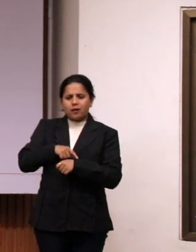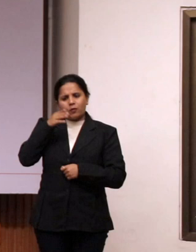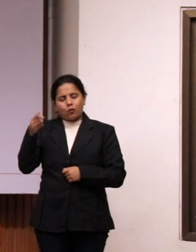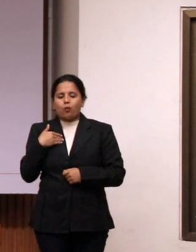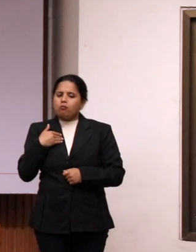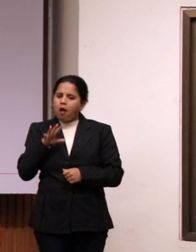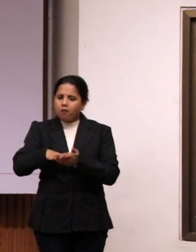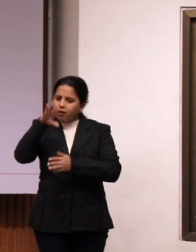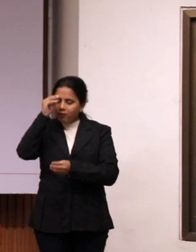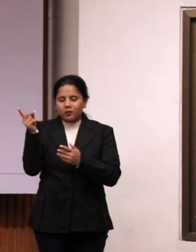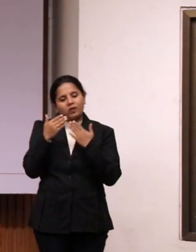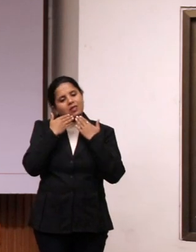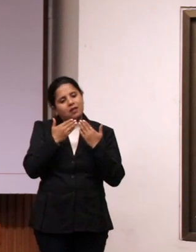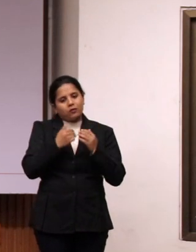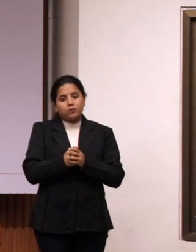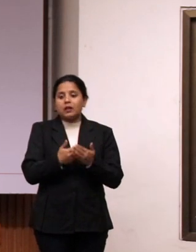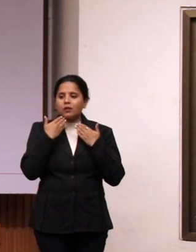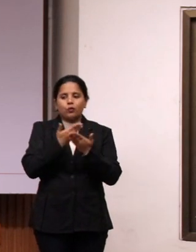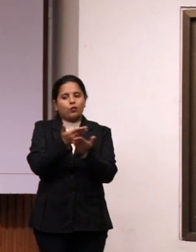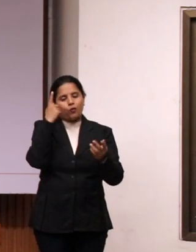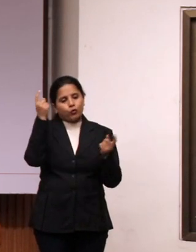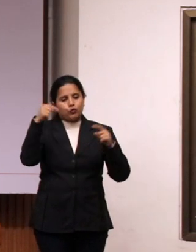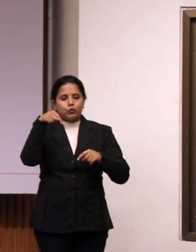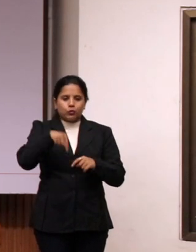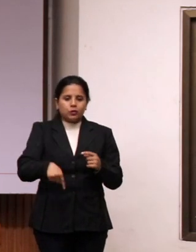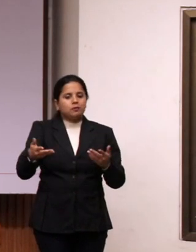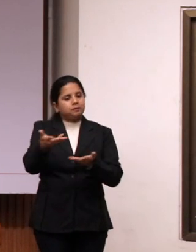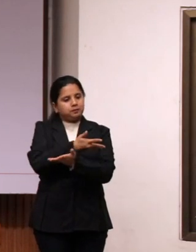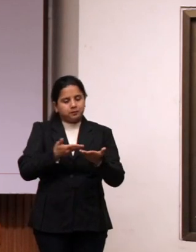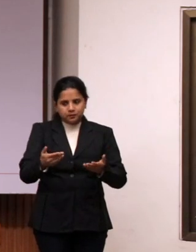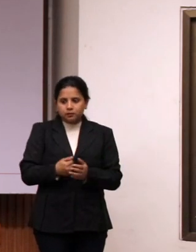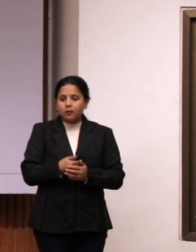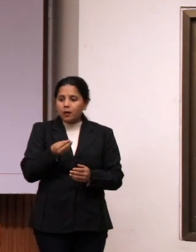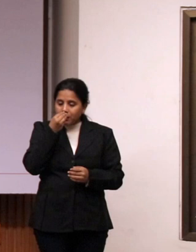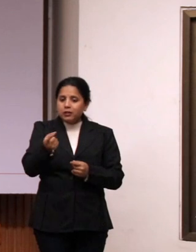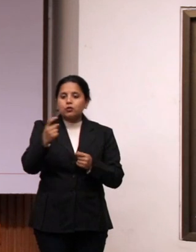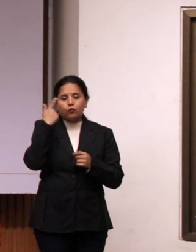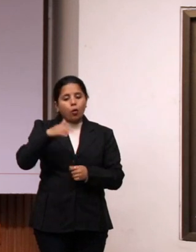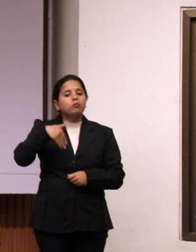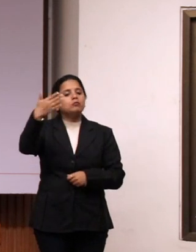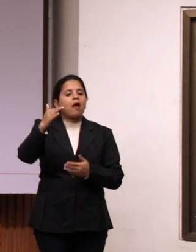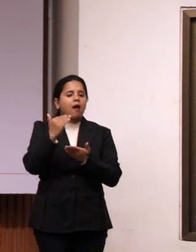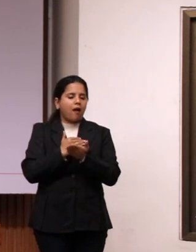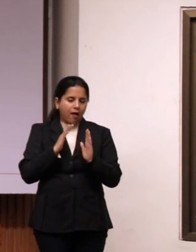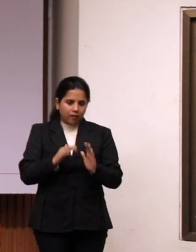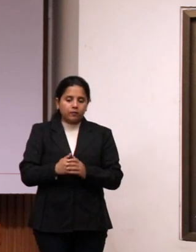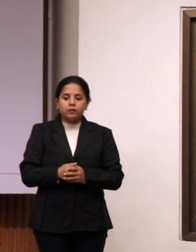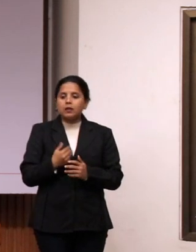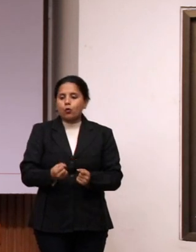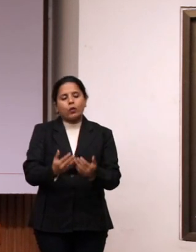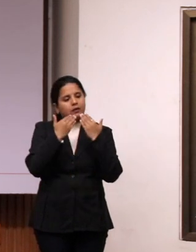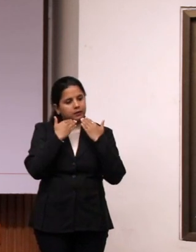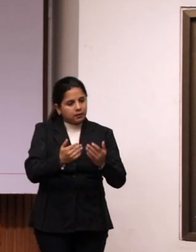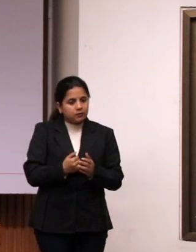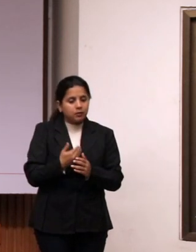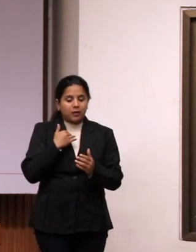I think, what I enjoy thank about. You, and thank you everyone for joining today in our discussion. Thank you. Please do join for our next sessions. And I would like to thank